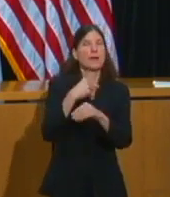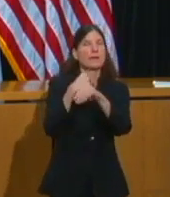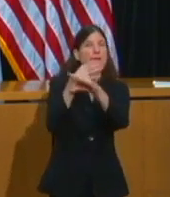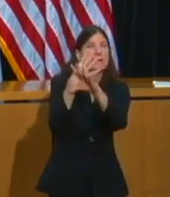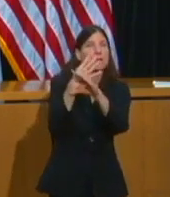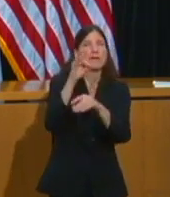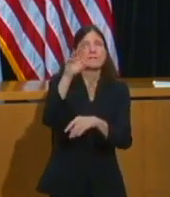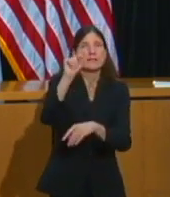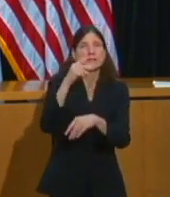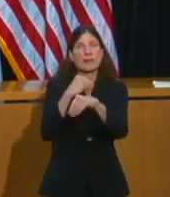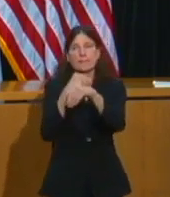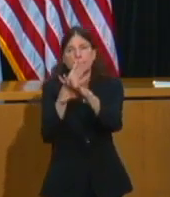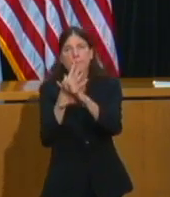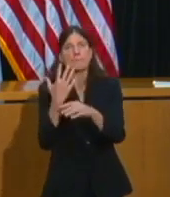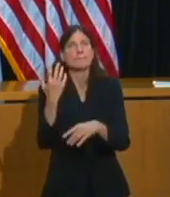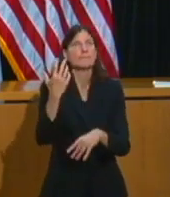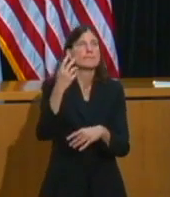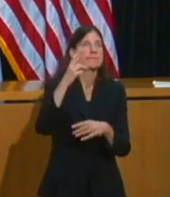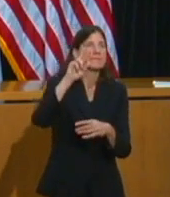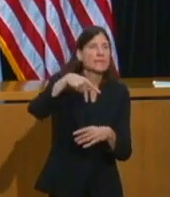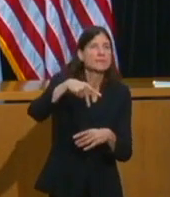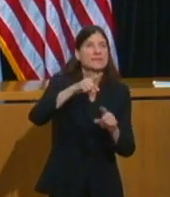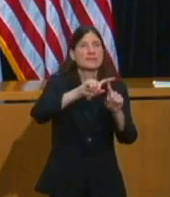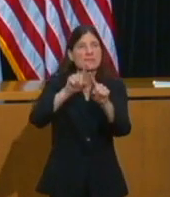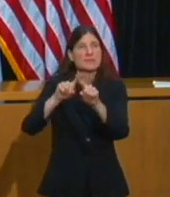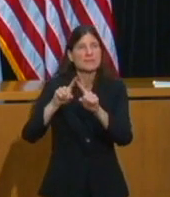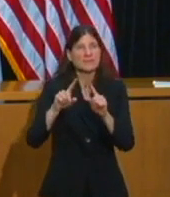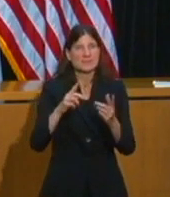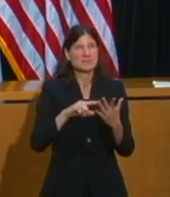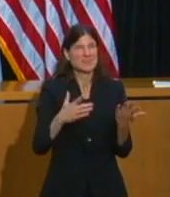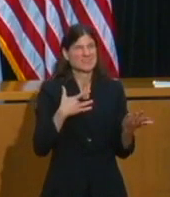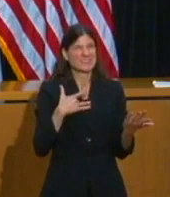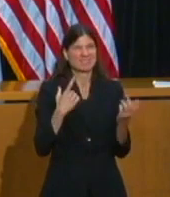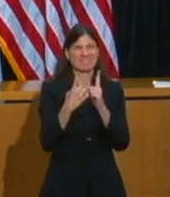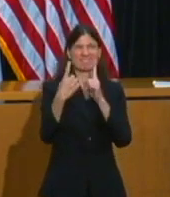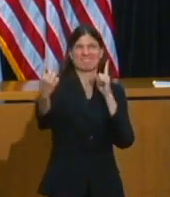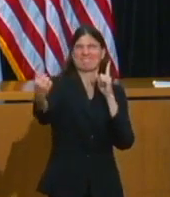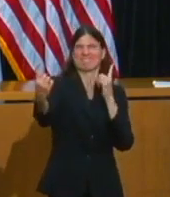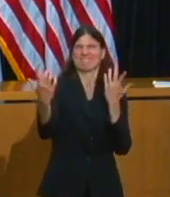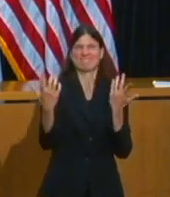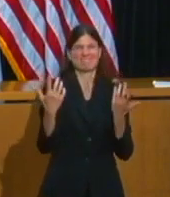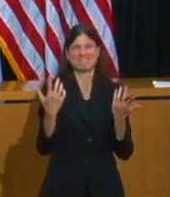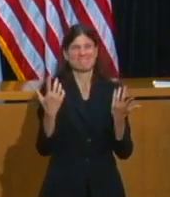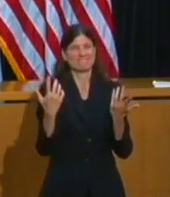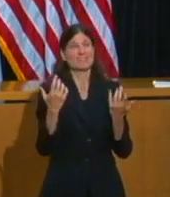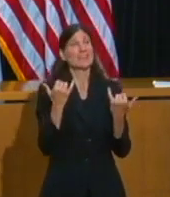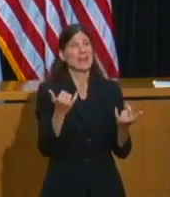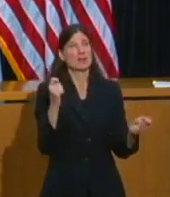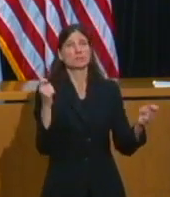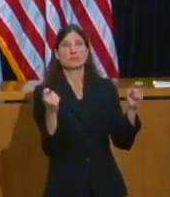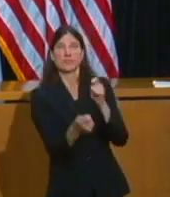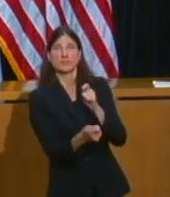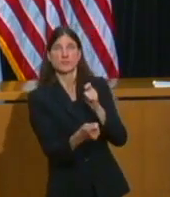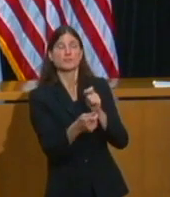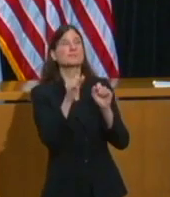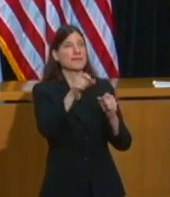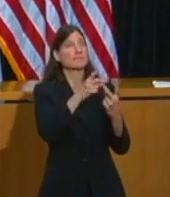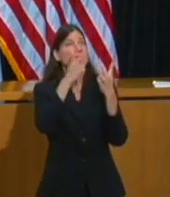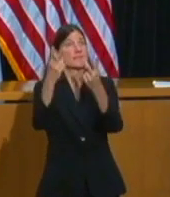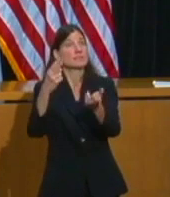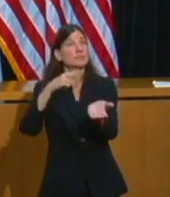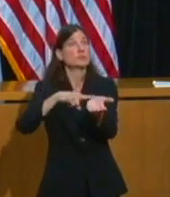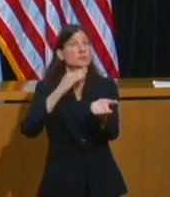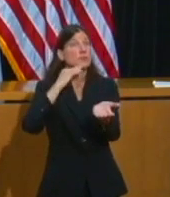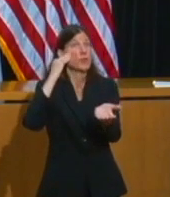an in-person visit. The guidance has been issued for nursing home, rest homes, and assisted living facilities, detailing how to safely allow